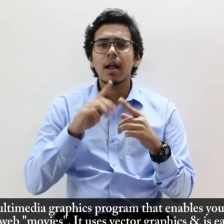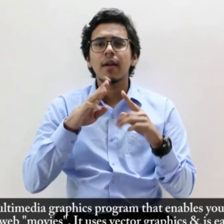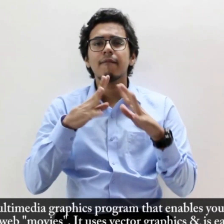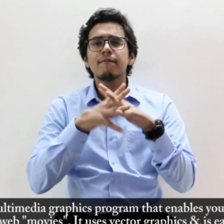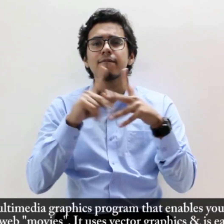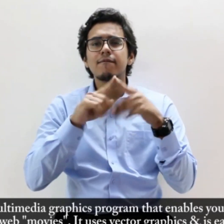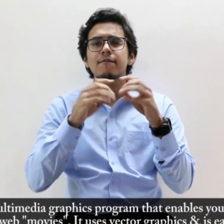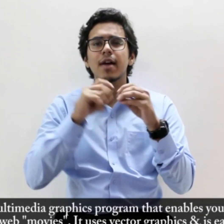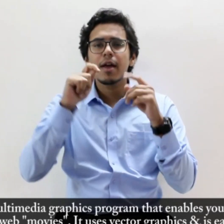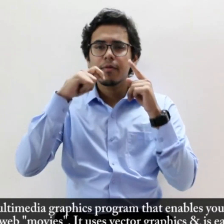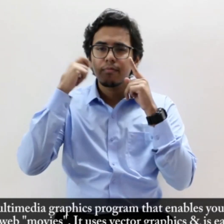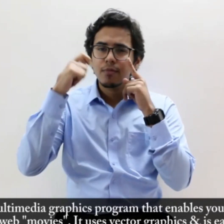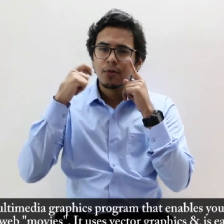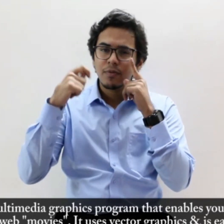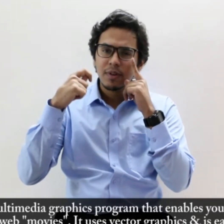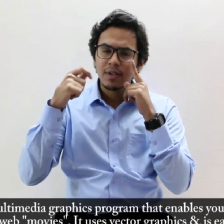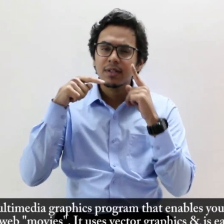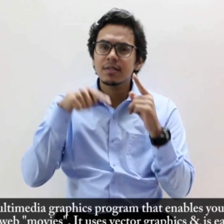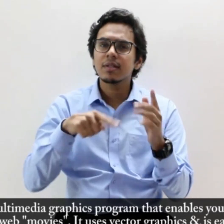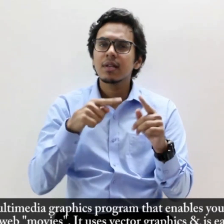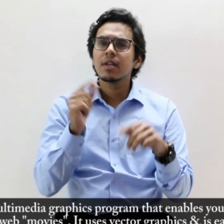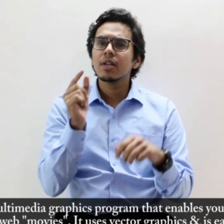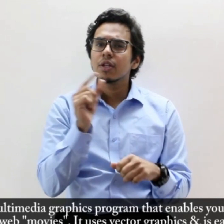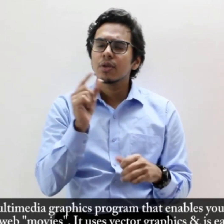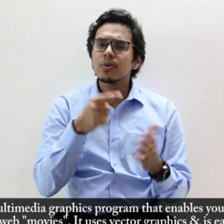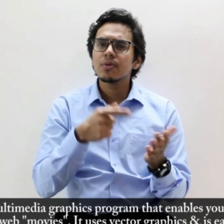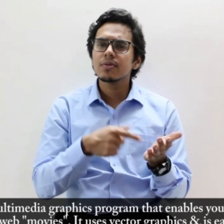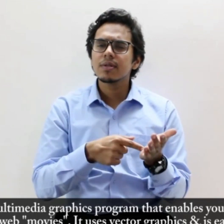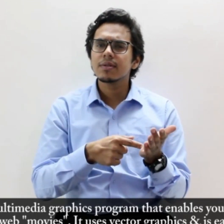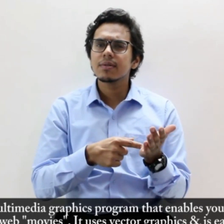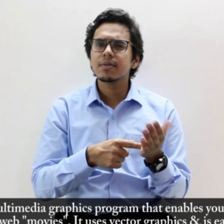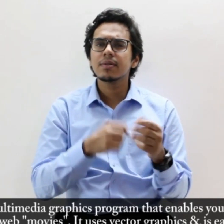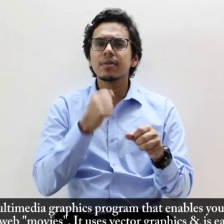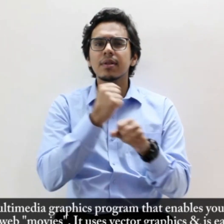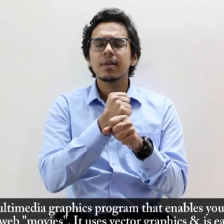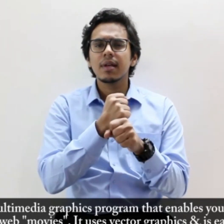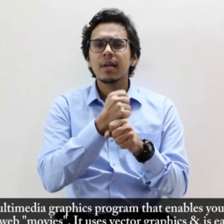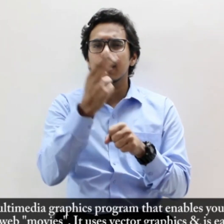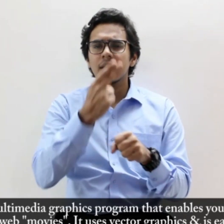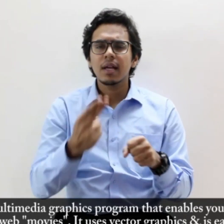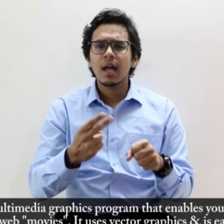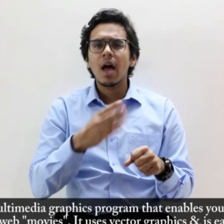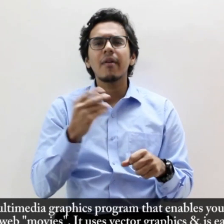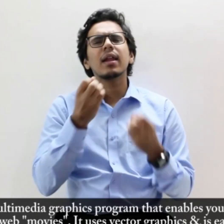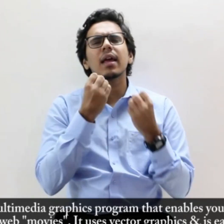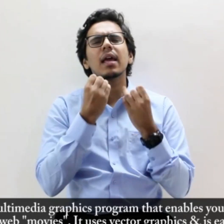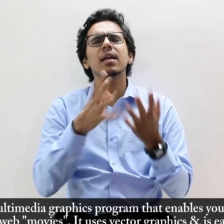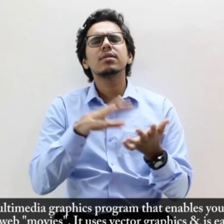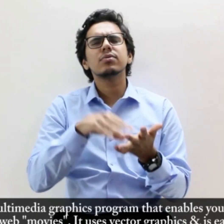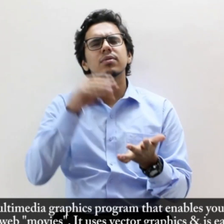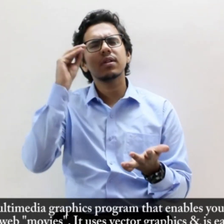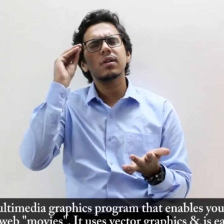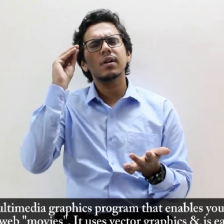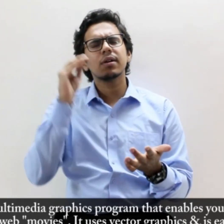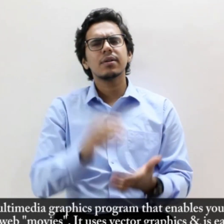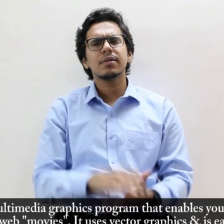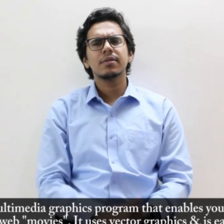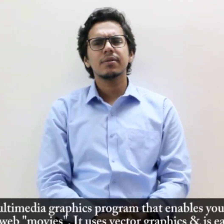It uses vector graphics and is easy to learn. When Flash is